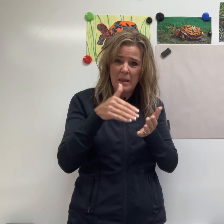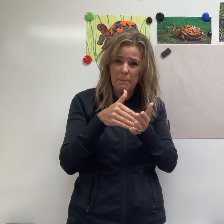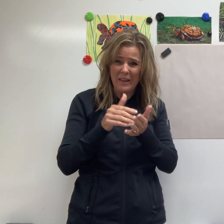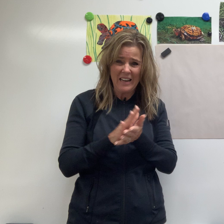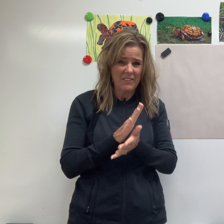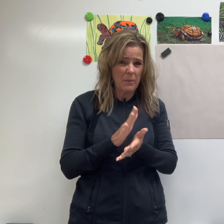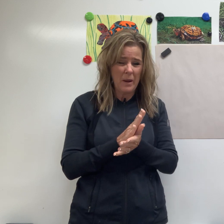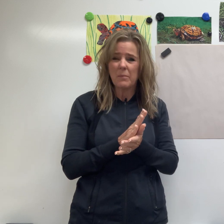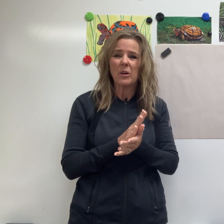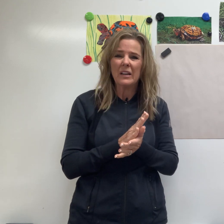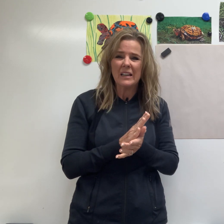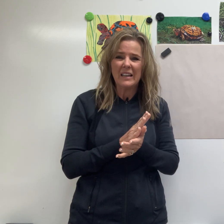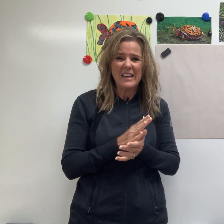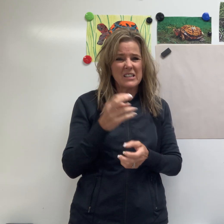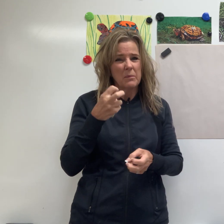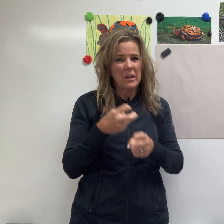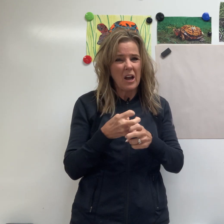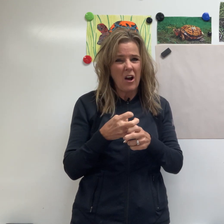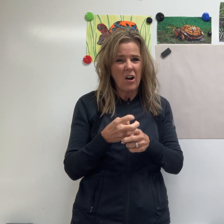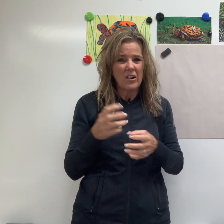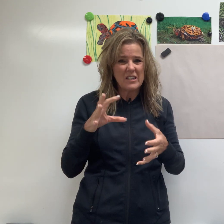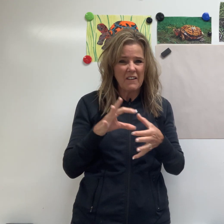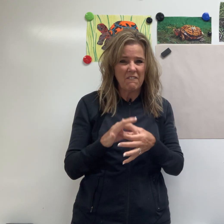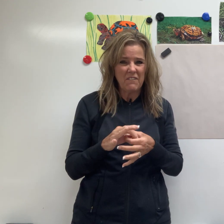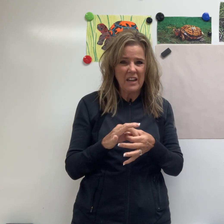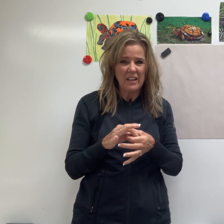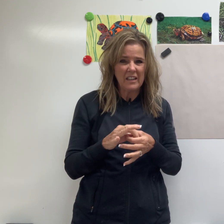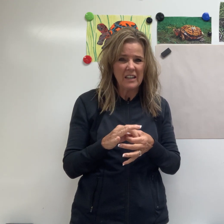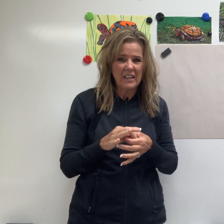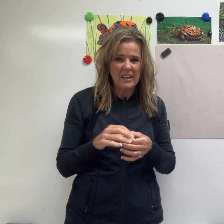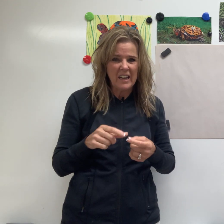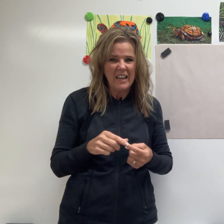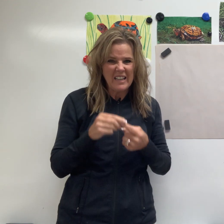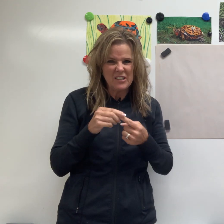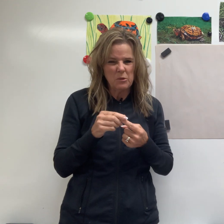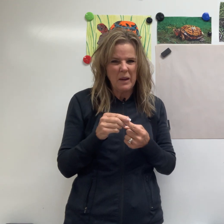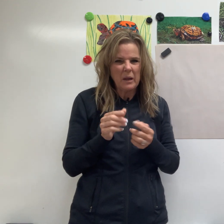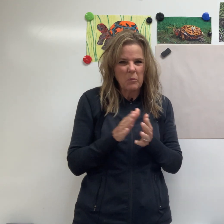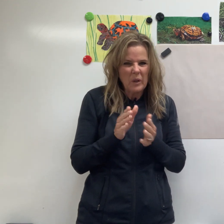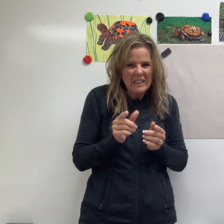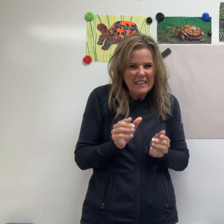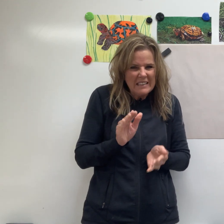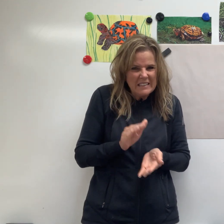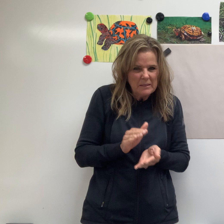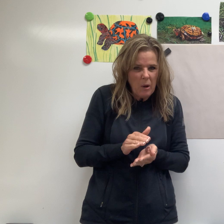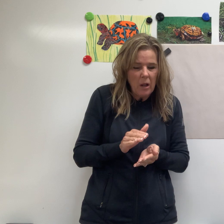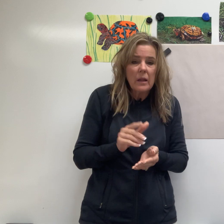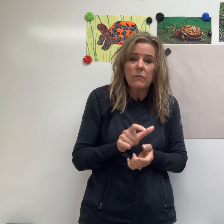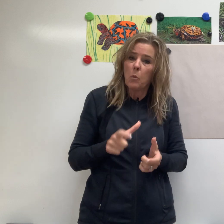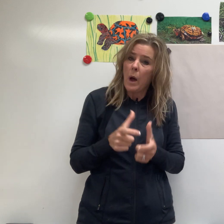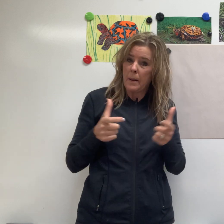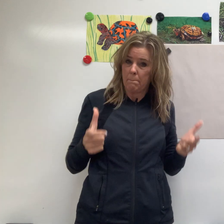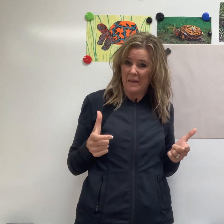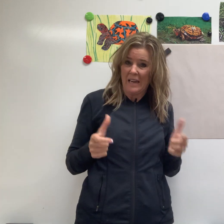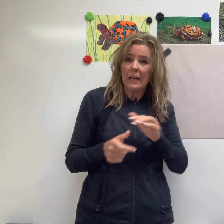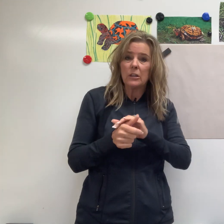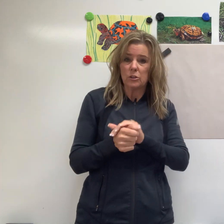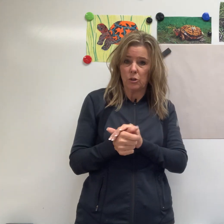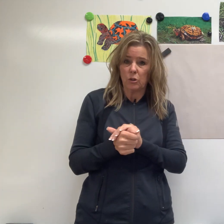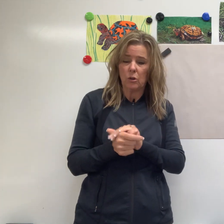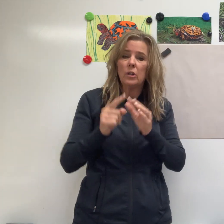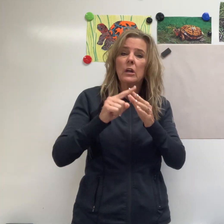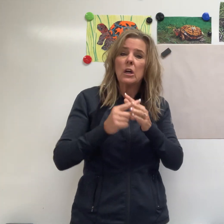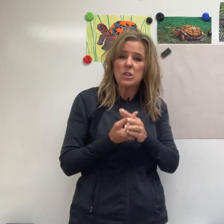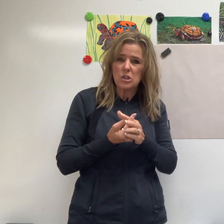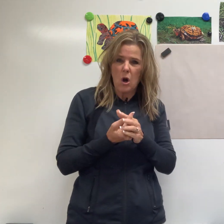paper, he's going to be pretty hard to fit on unless you make him really small. If you want him bigger, I suggest you